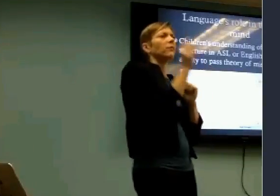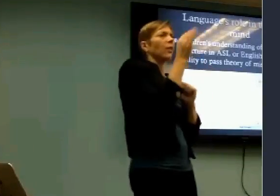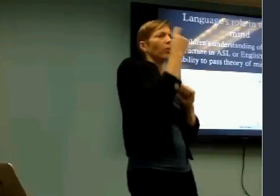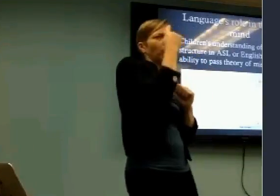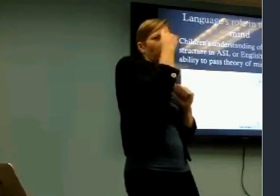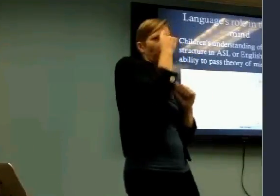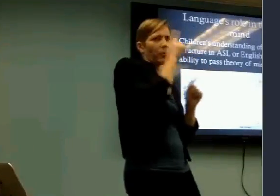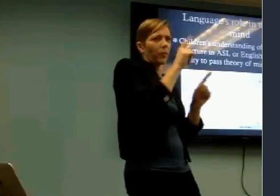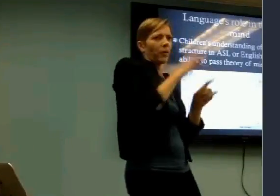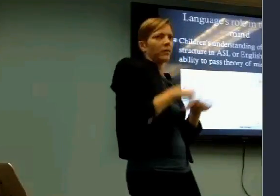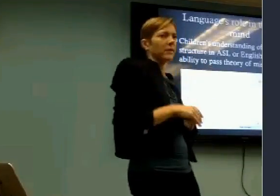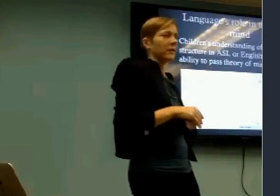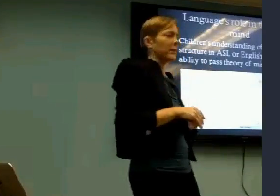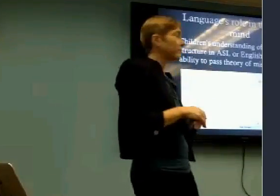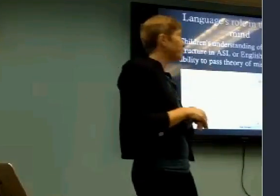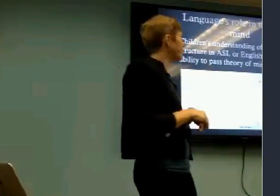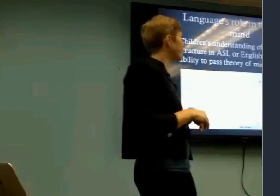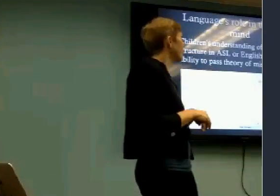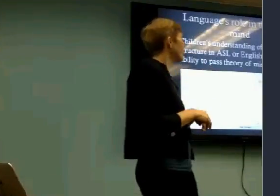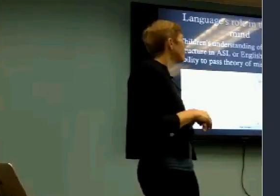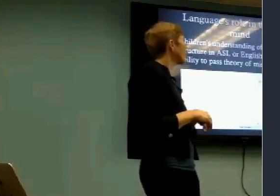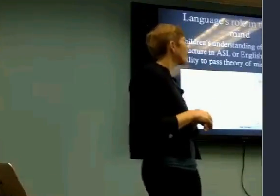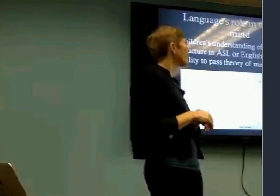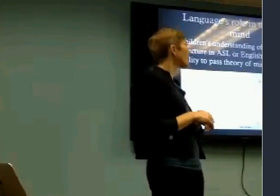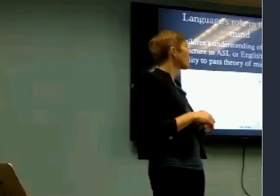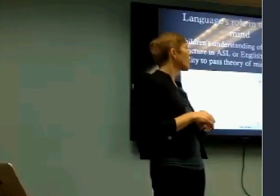to pass theory of mind tasks.